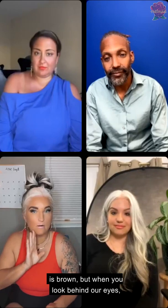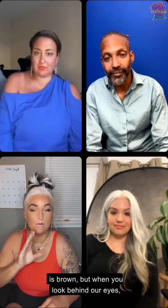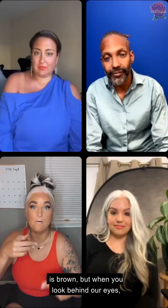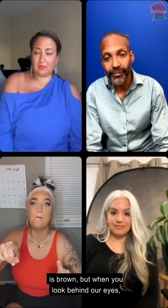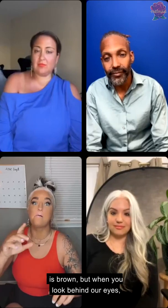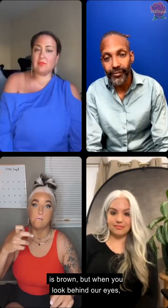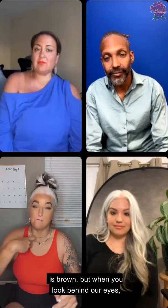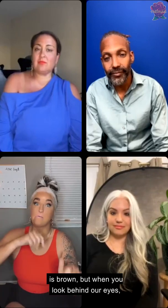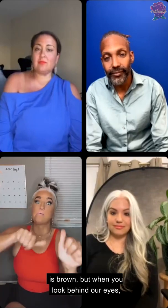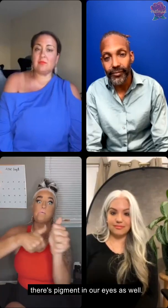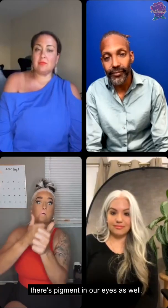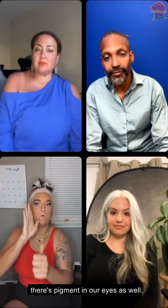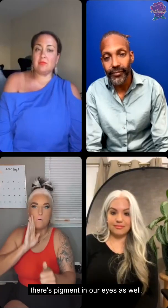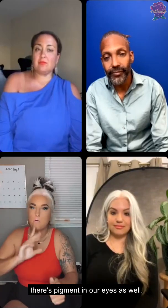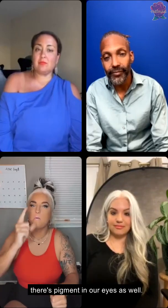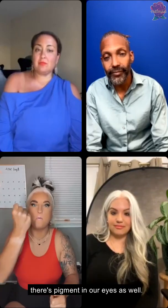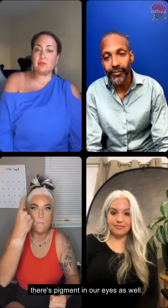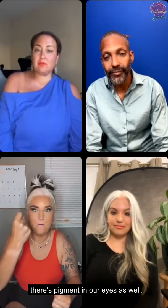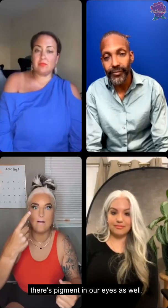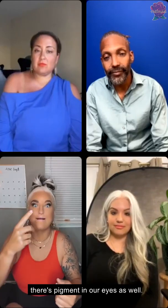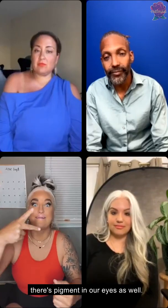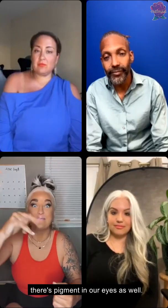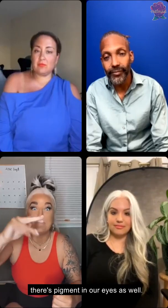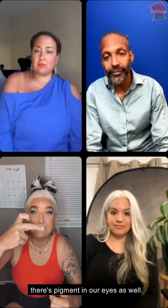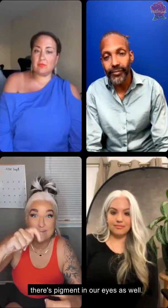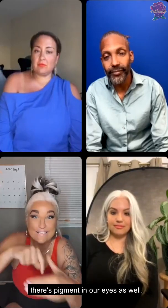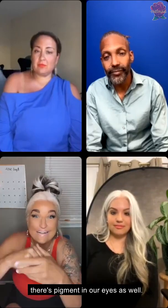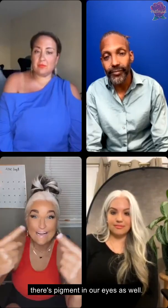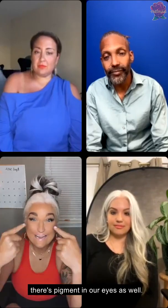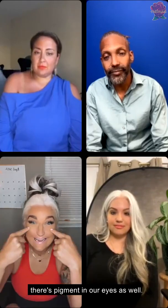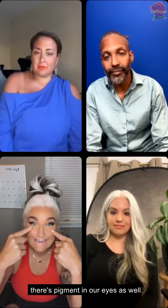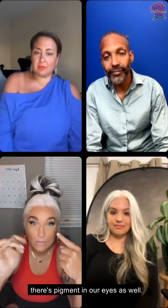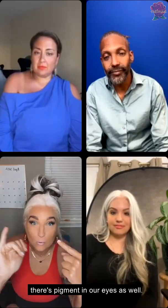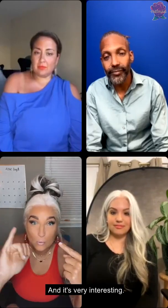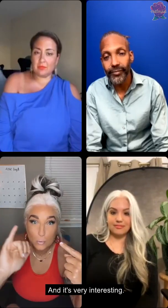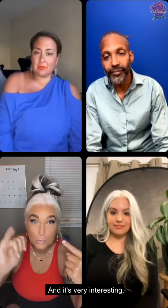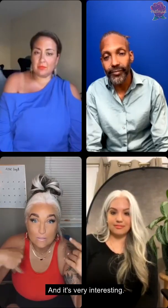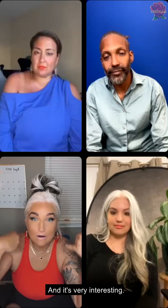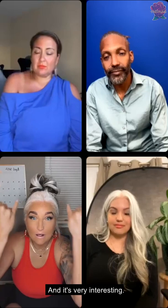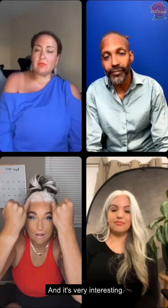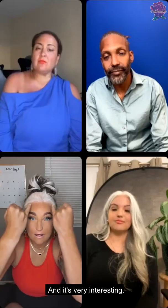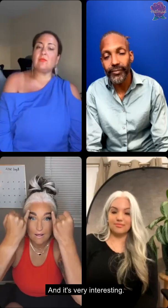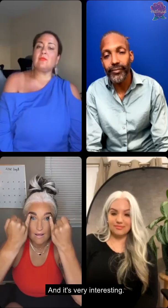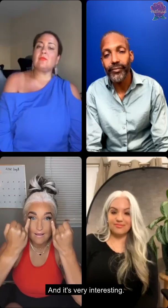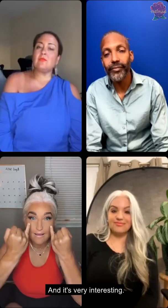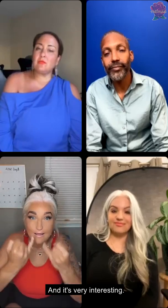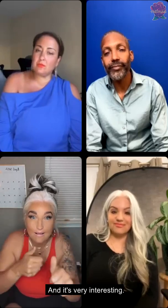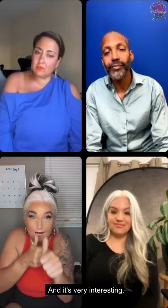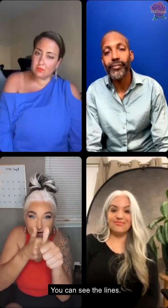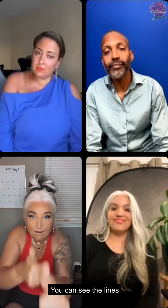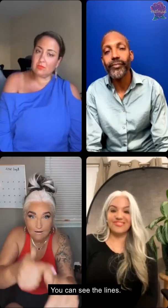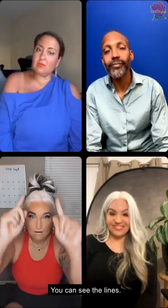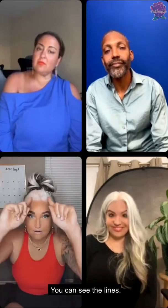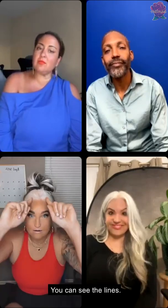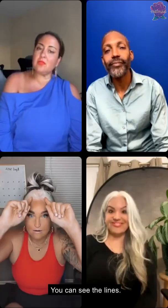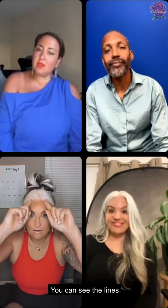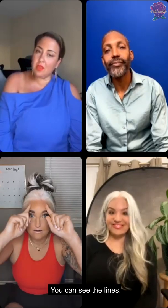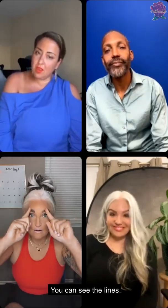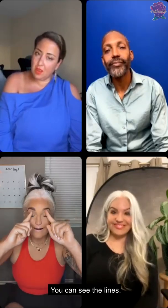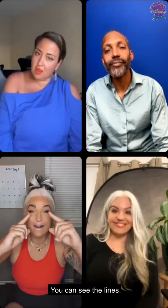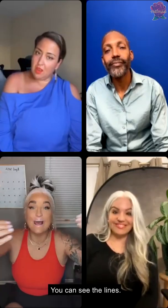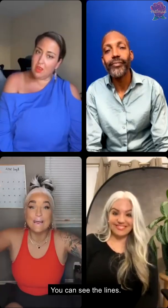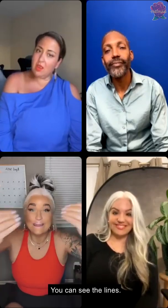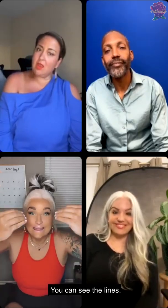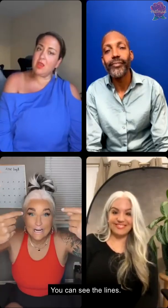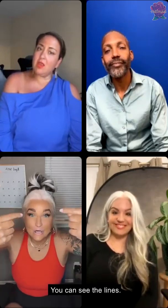but when you look behind our eyes, there's pigment in our eyes as well. And it's very interesting. You